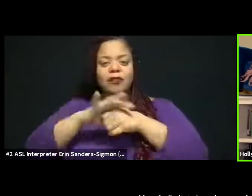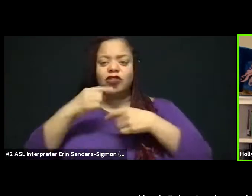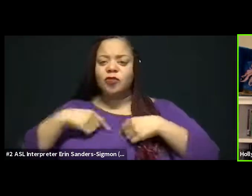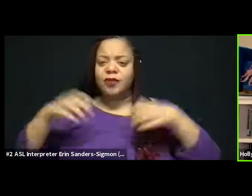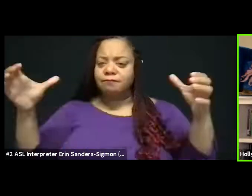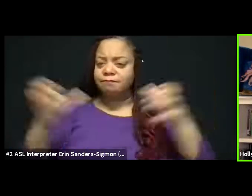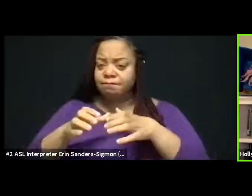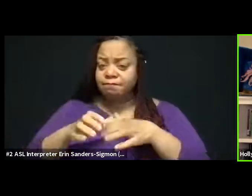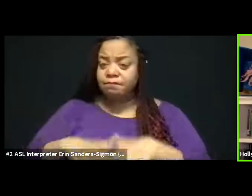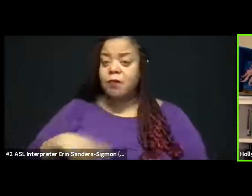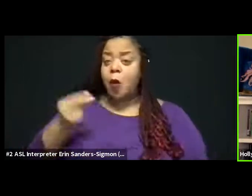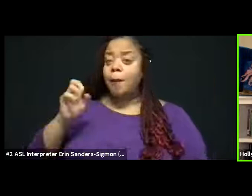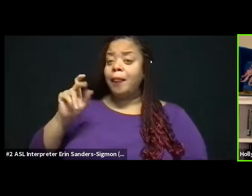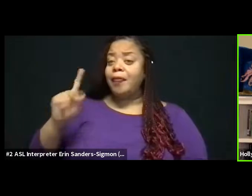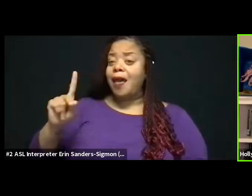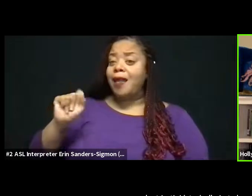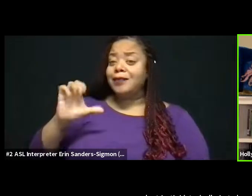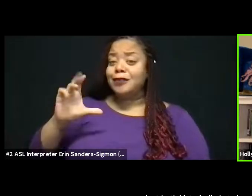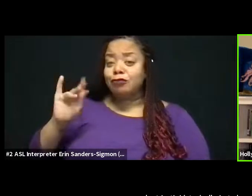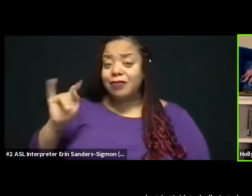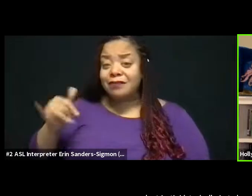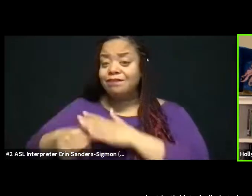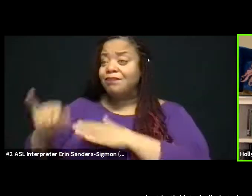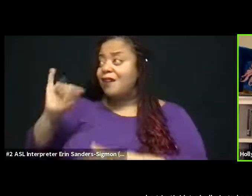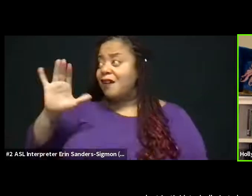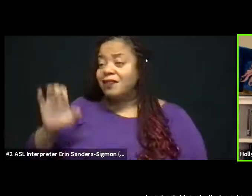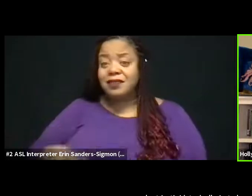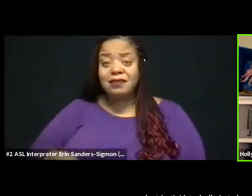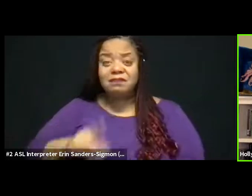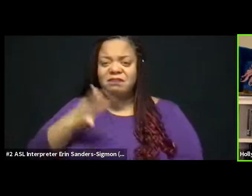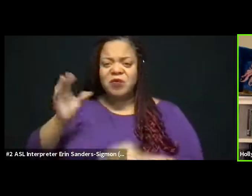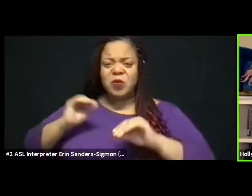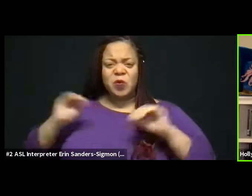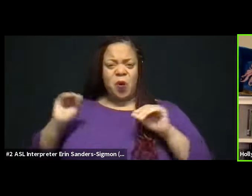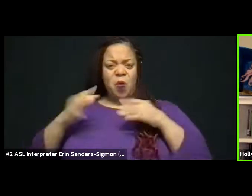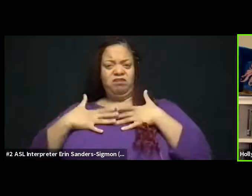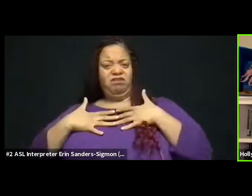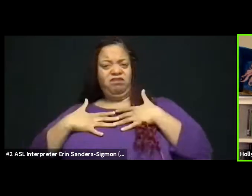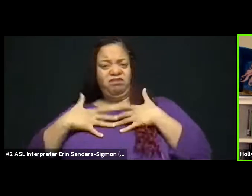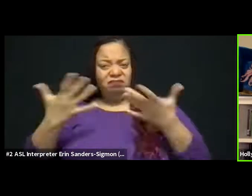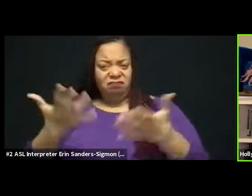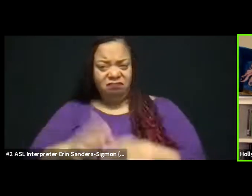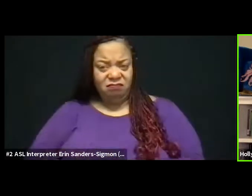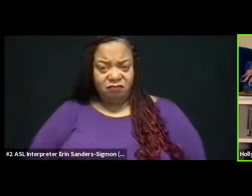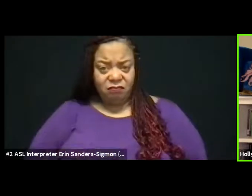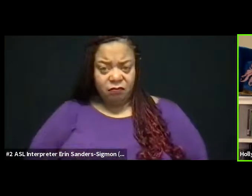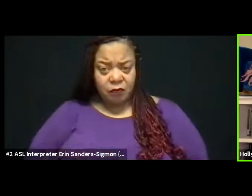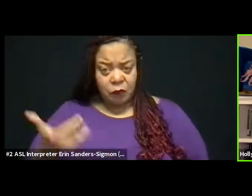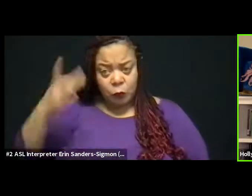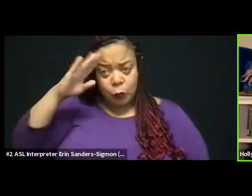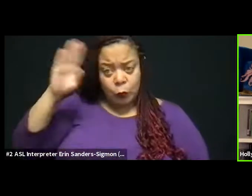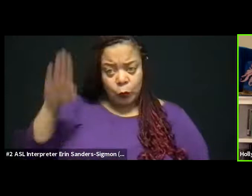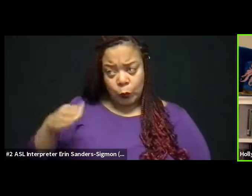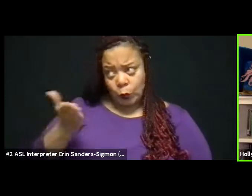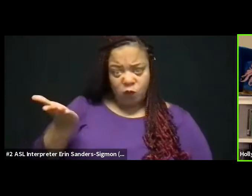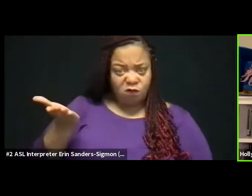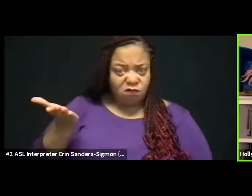under Obama had no reservations about disrupting our students' lives. We were particularly